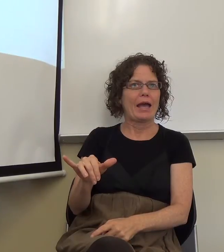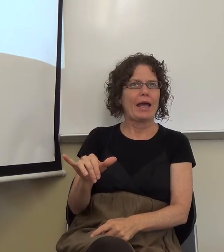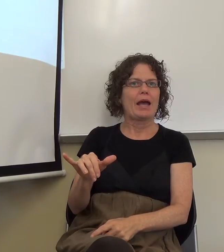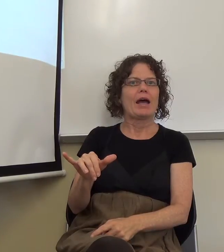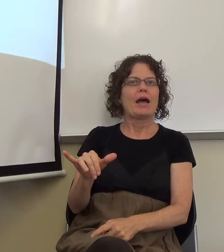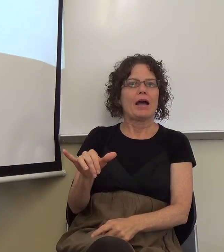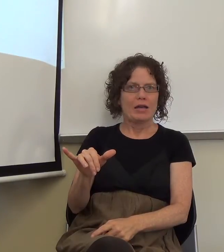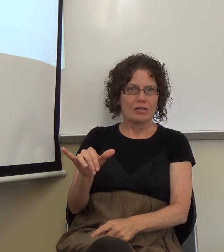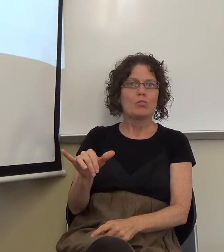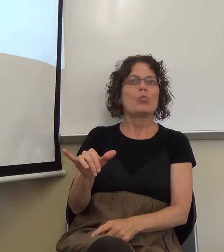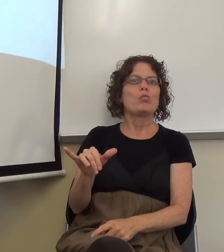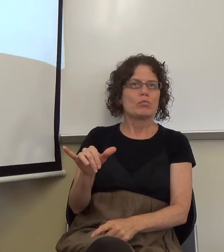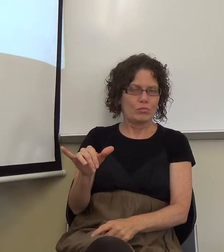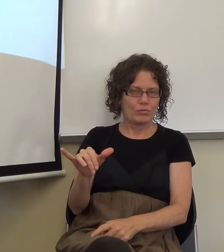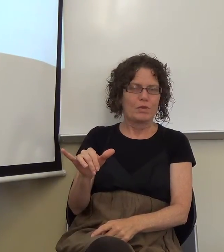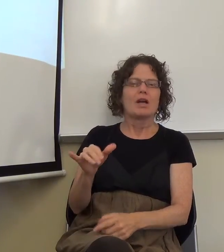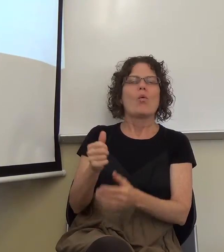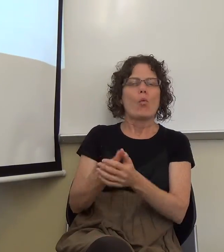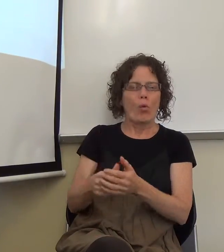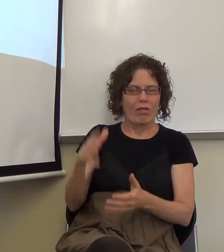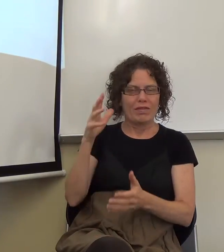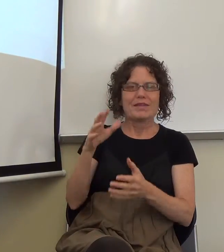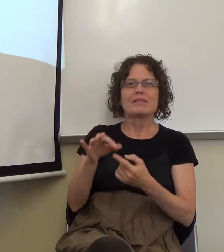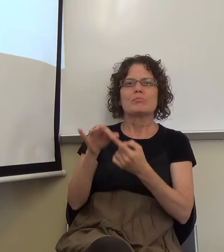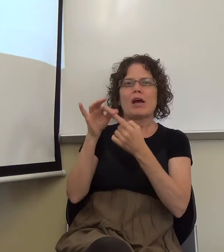wealthy special interests. What are those?